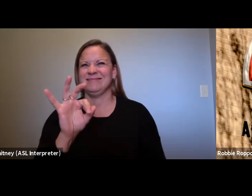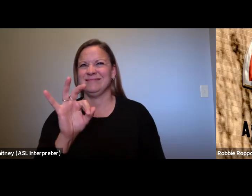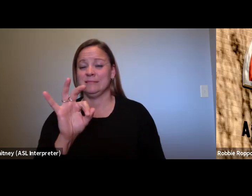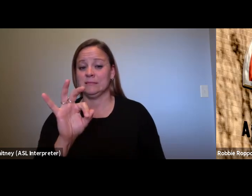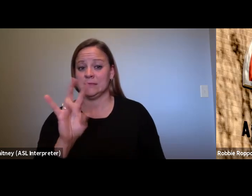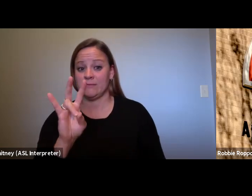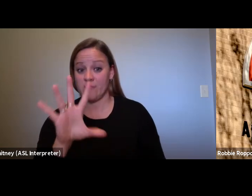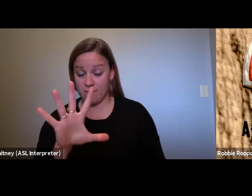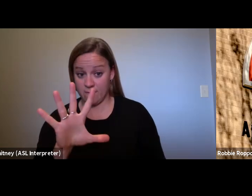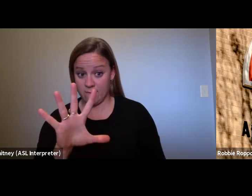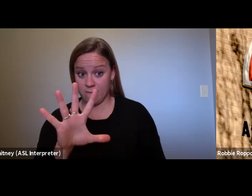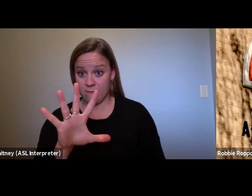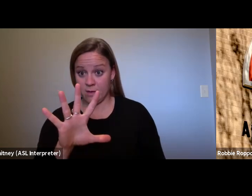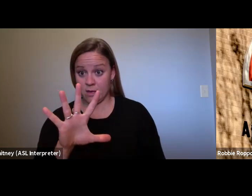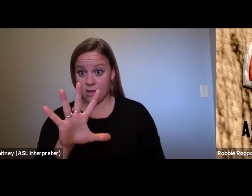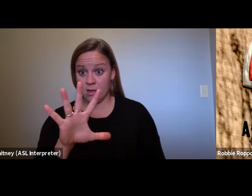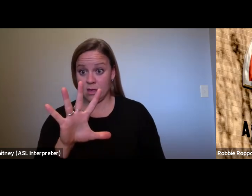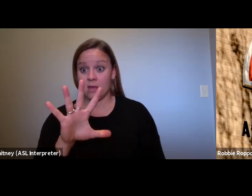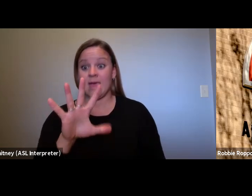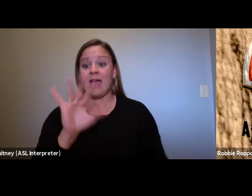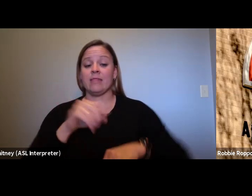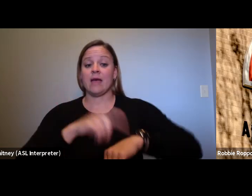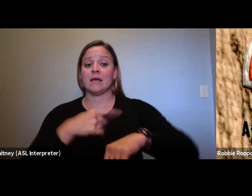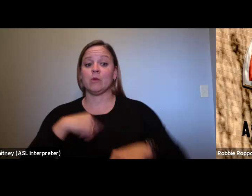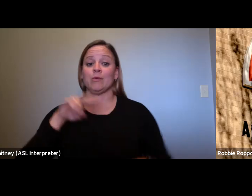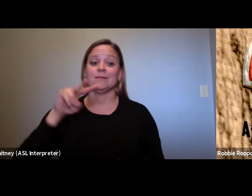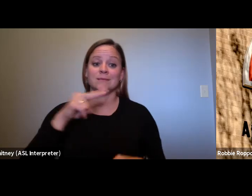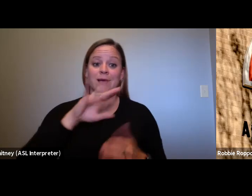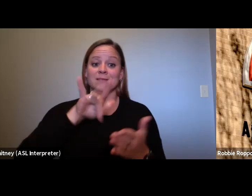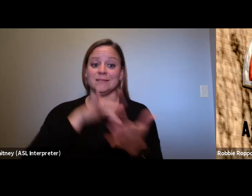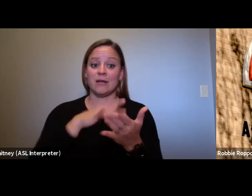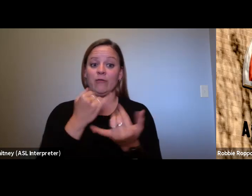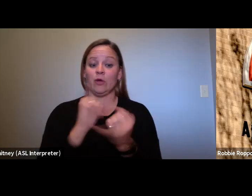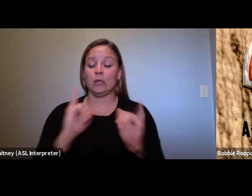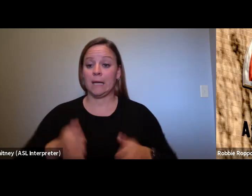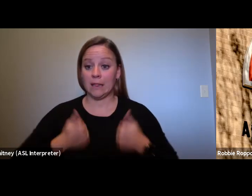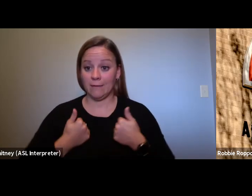1975, and at the time we're the second Center for Independent Living.